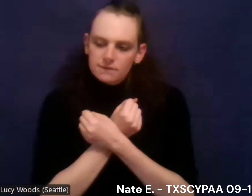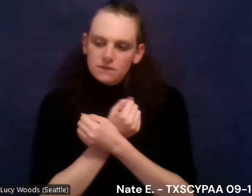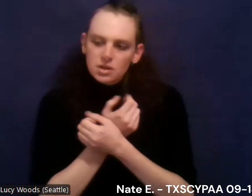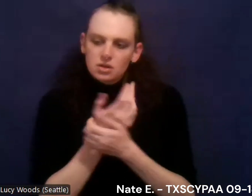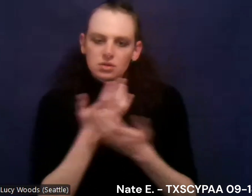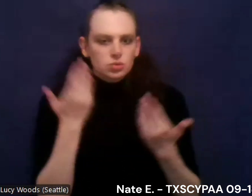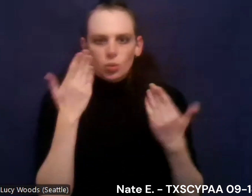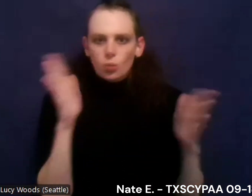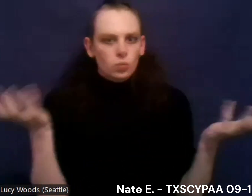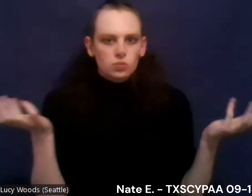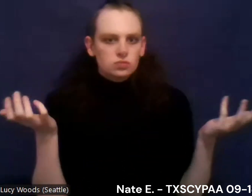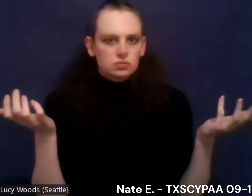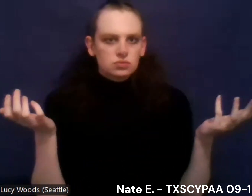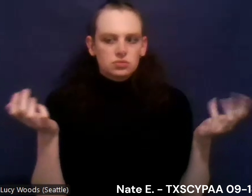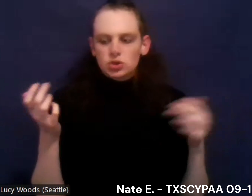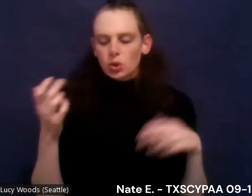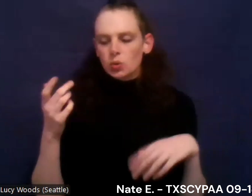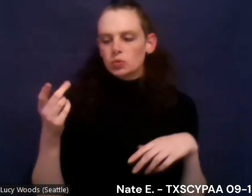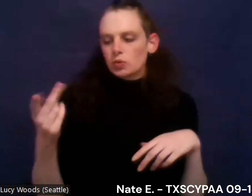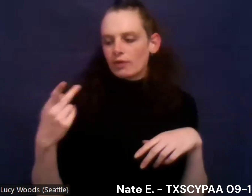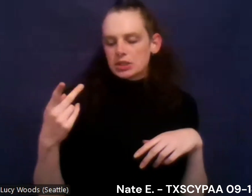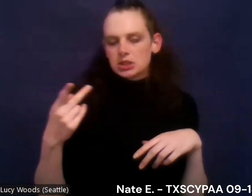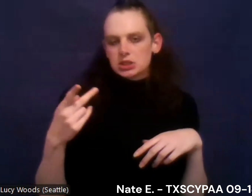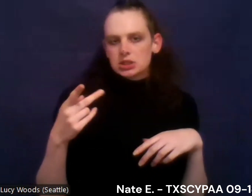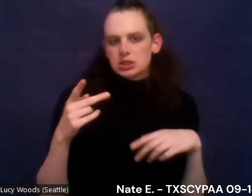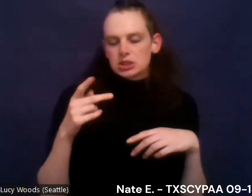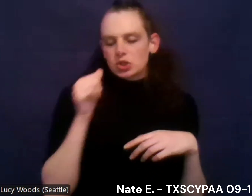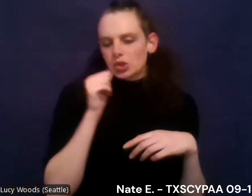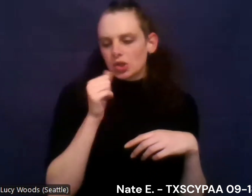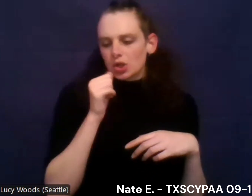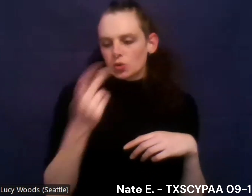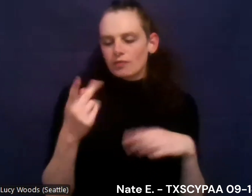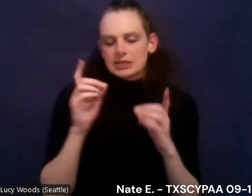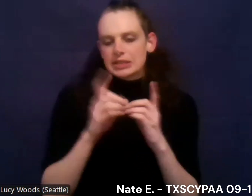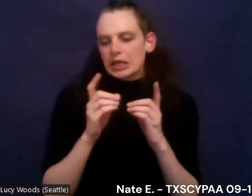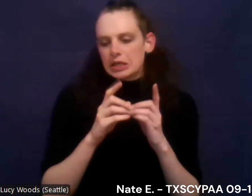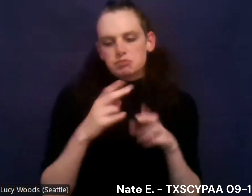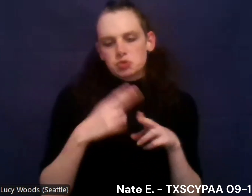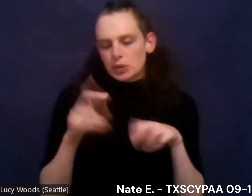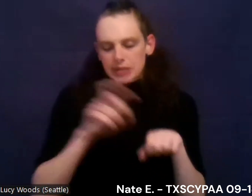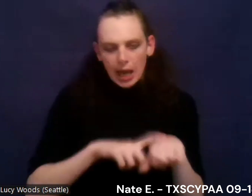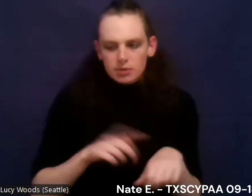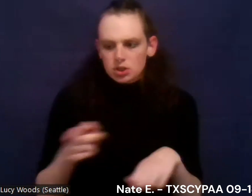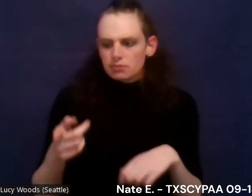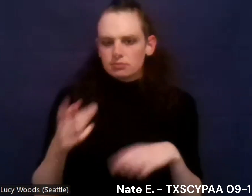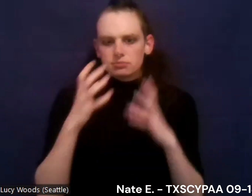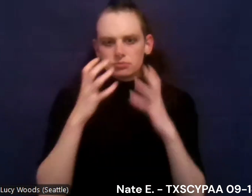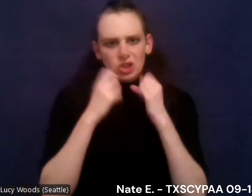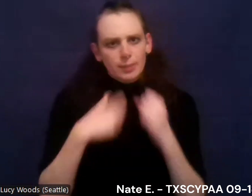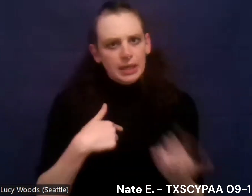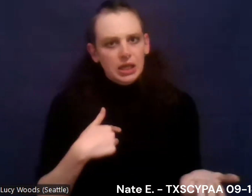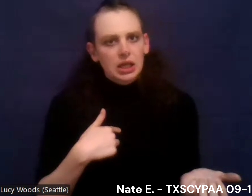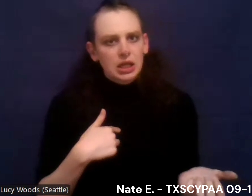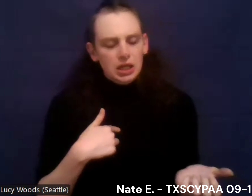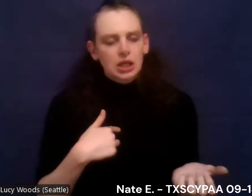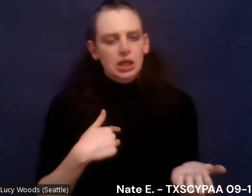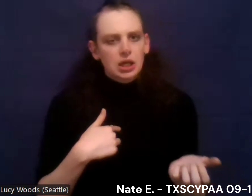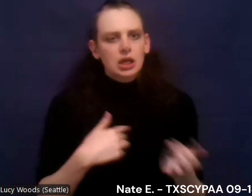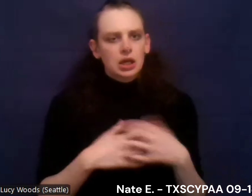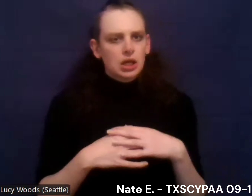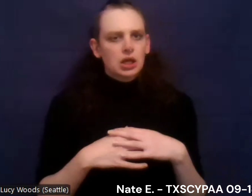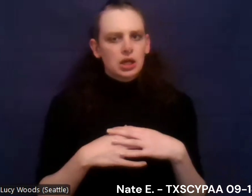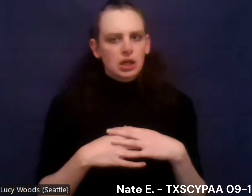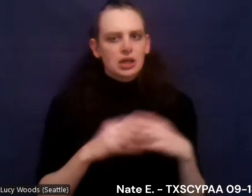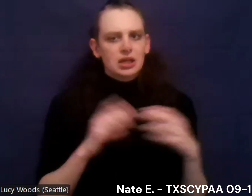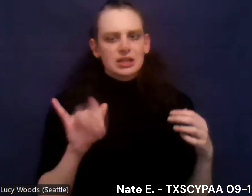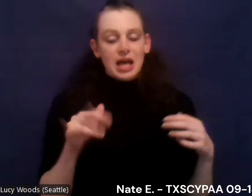um her and I dated for a time, and she, actually really cared about me, man. And that's what ended me up going